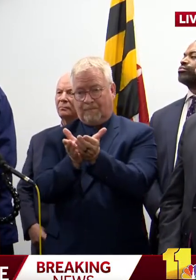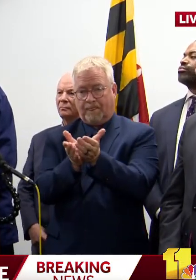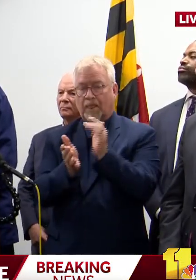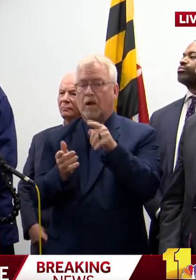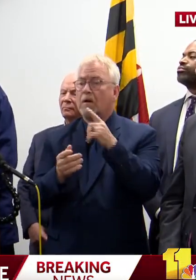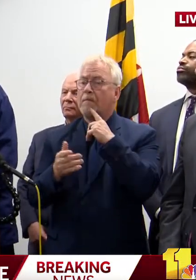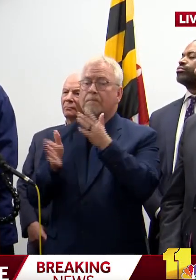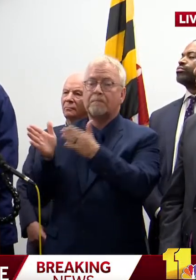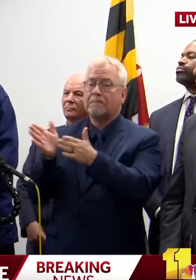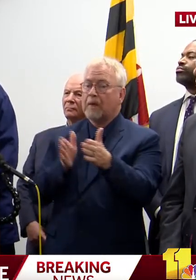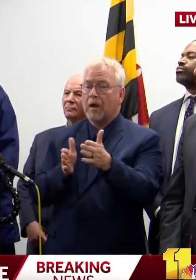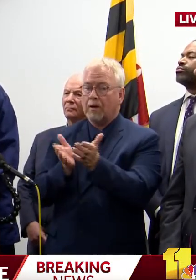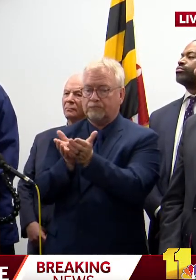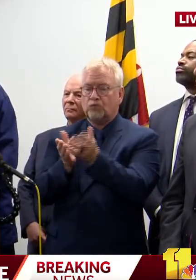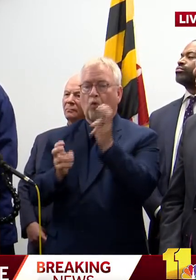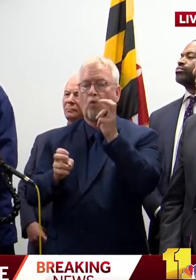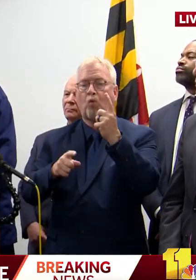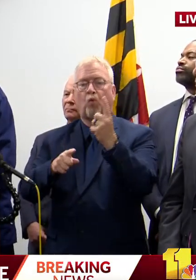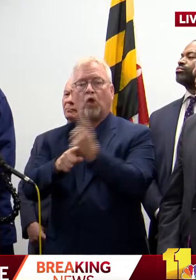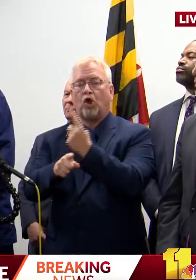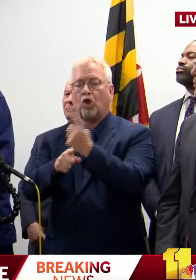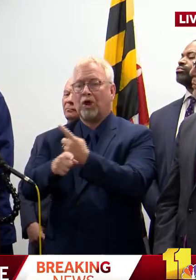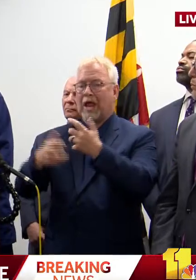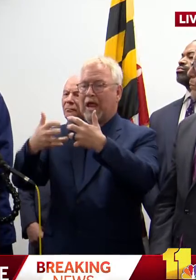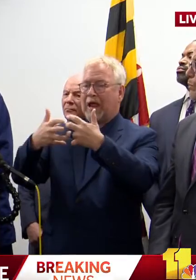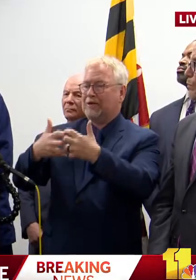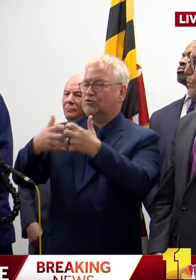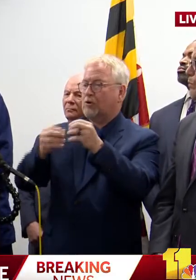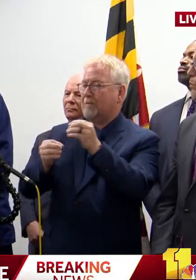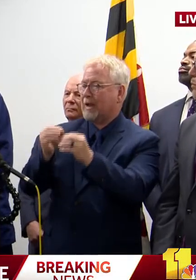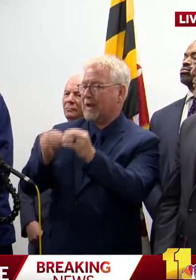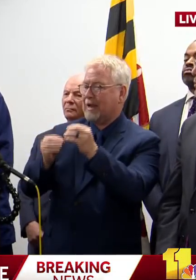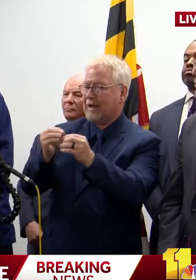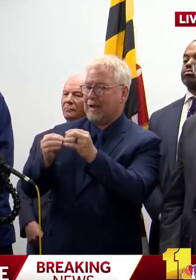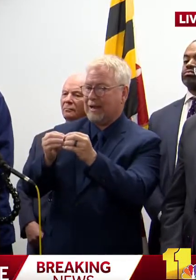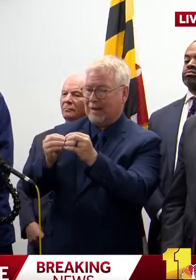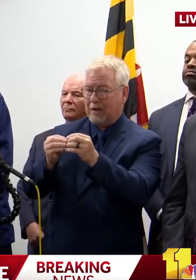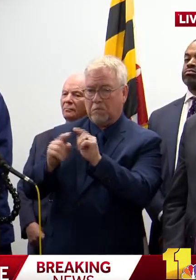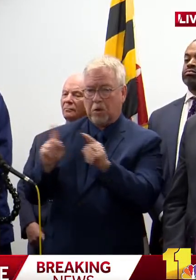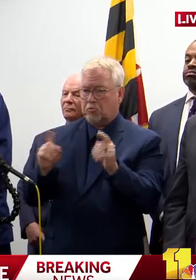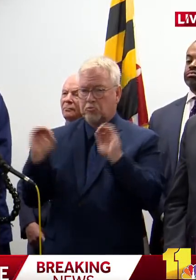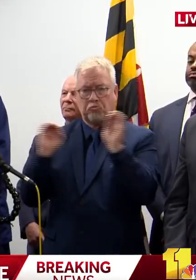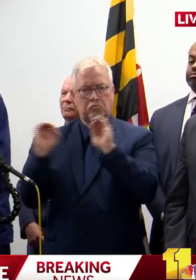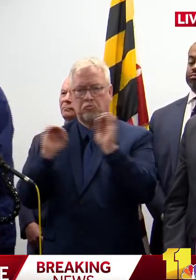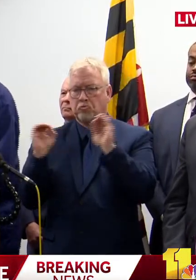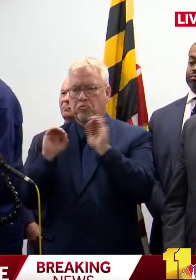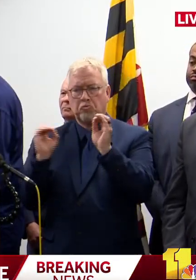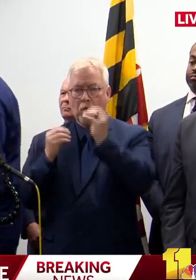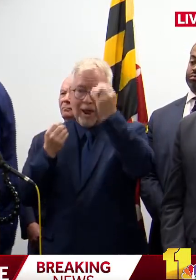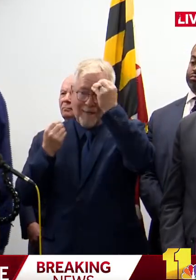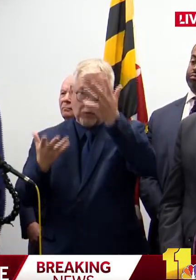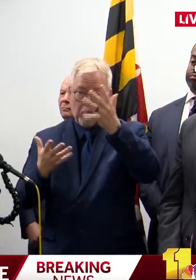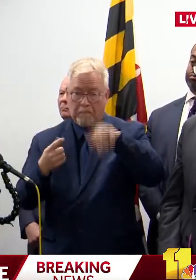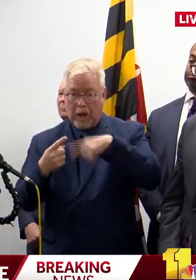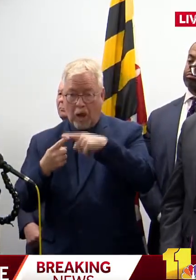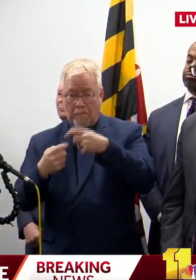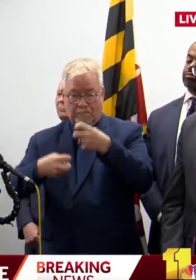maintenance on it while it was in port, and that's the only thing we were informed about the vessel in that regard, ma'am. Thank you.